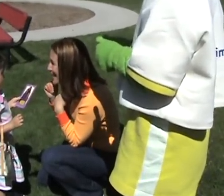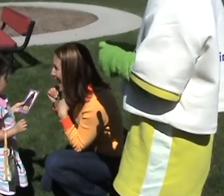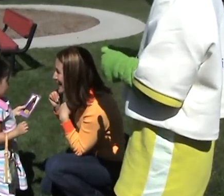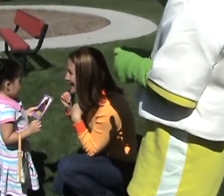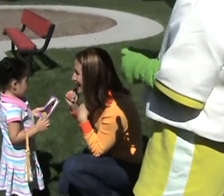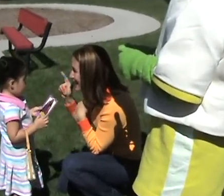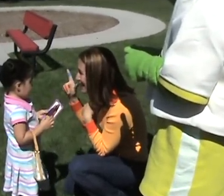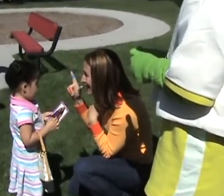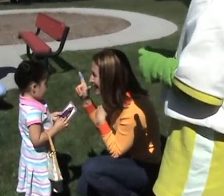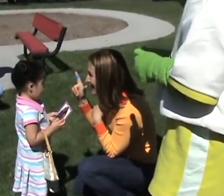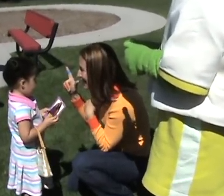and...